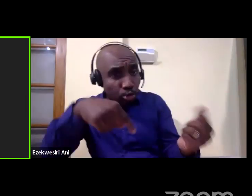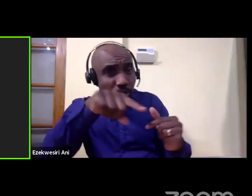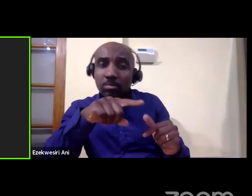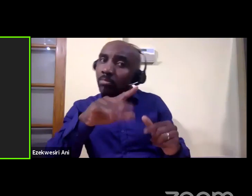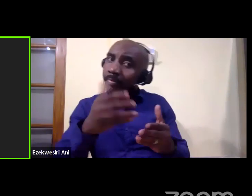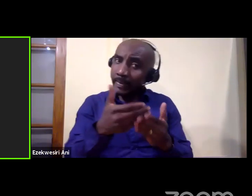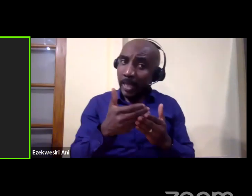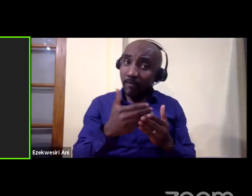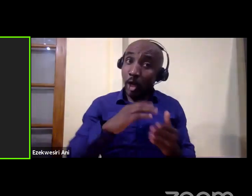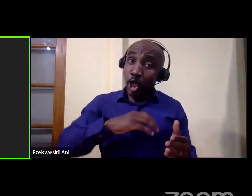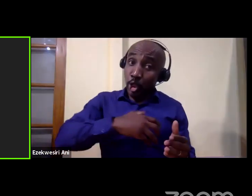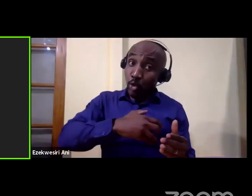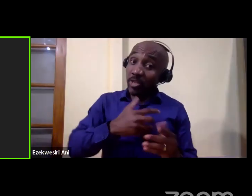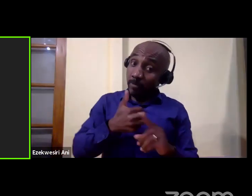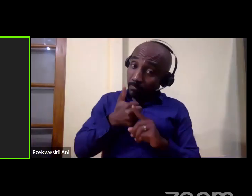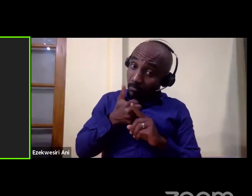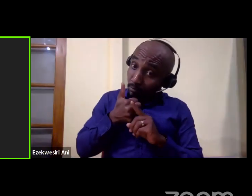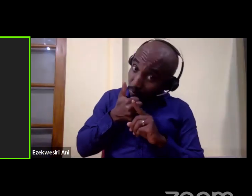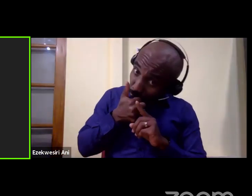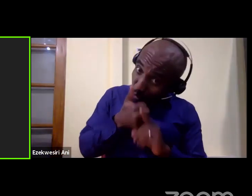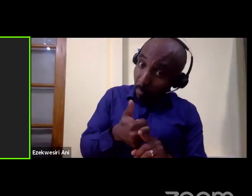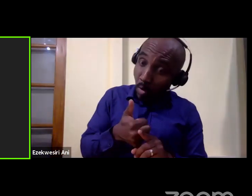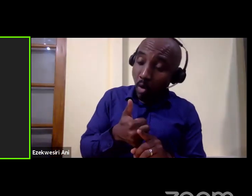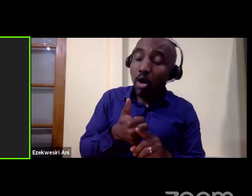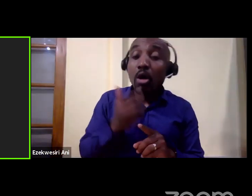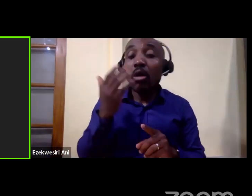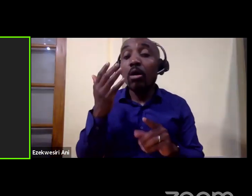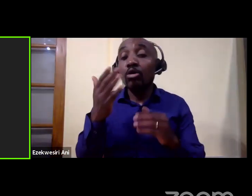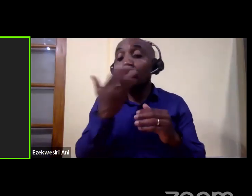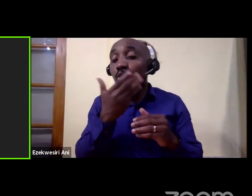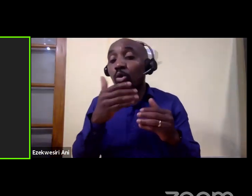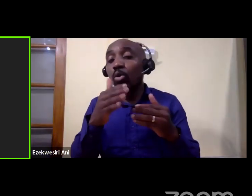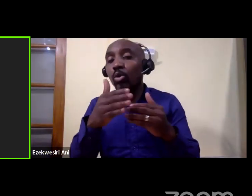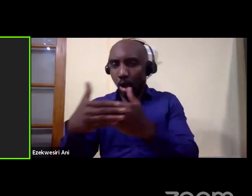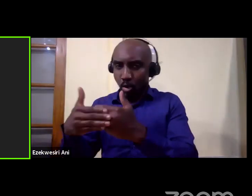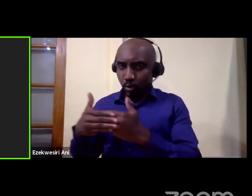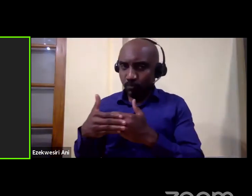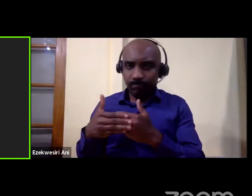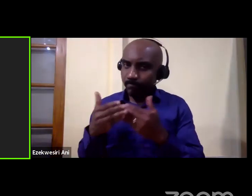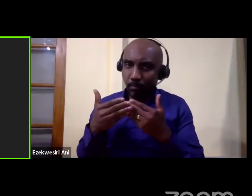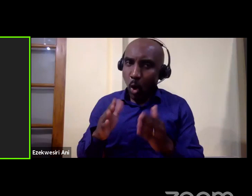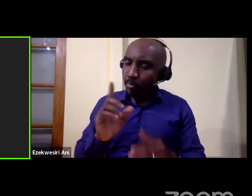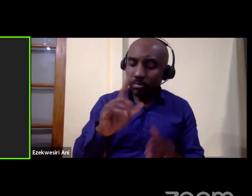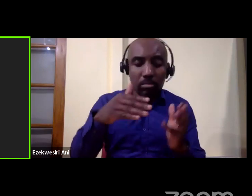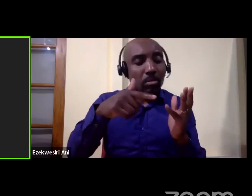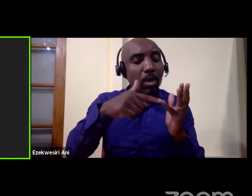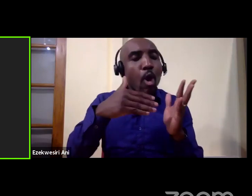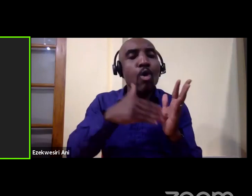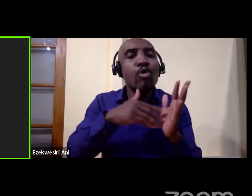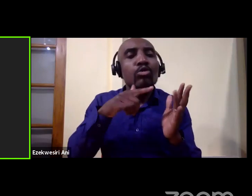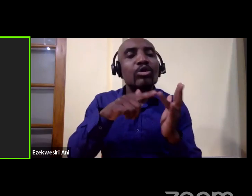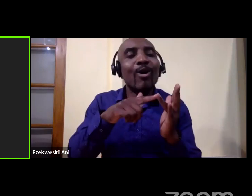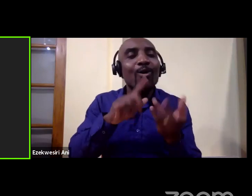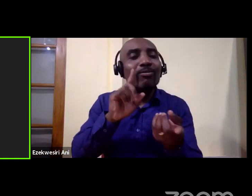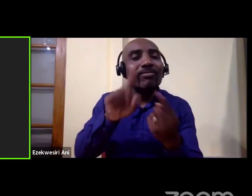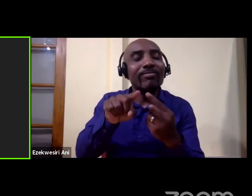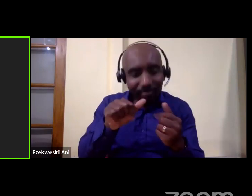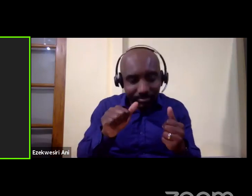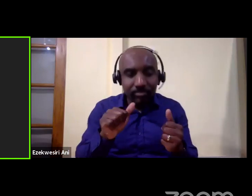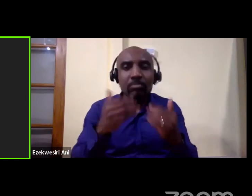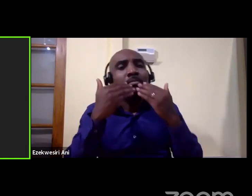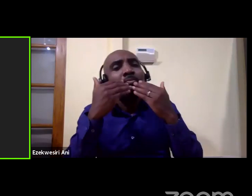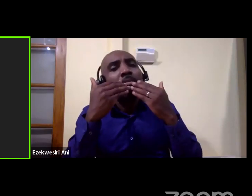must support keeping schools closed. And Uzo says, thank you so much for